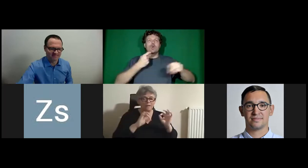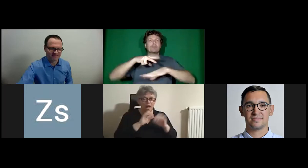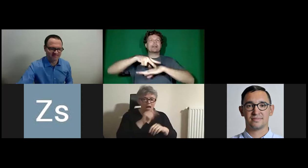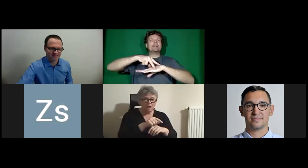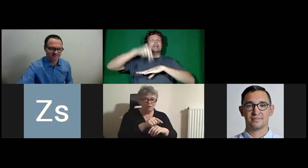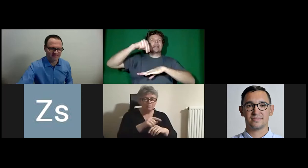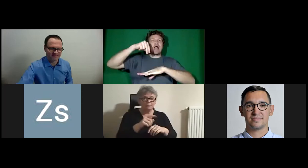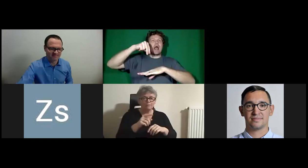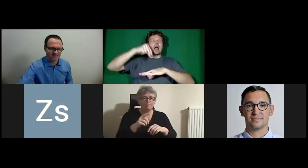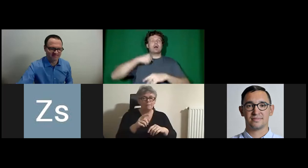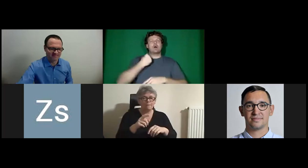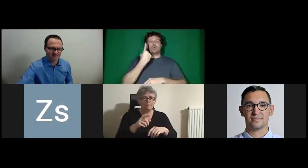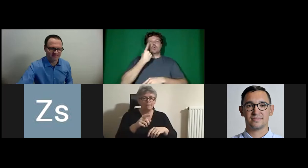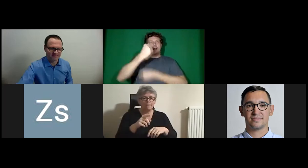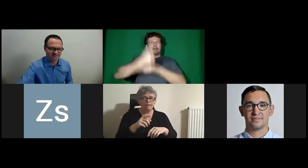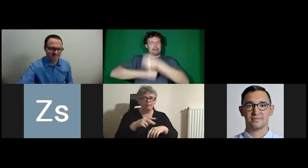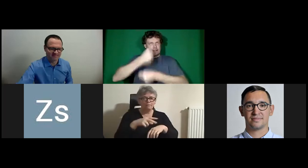Greece